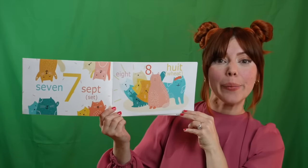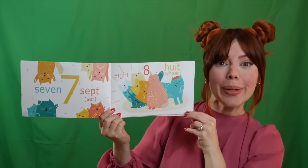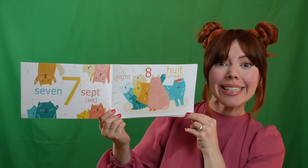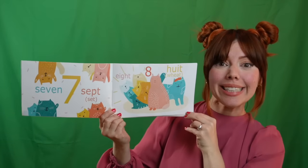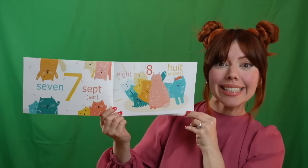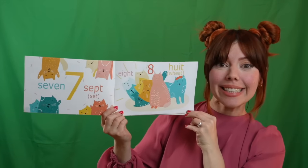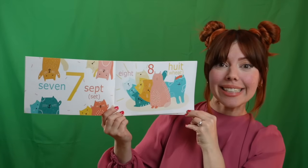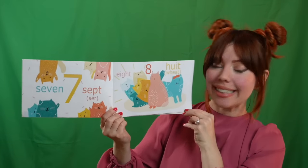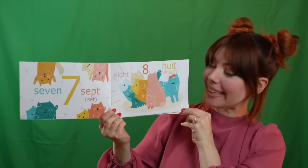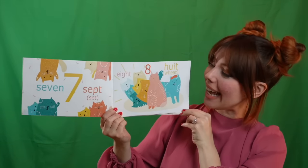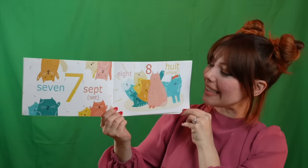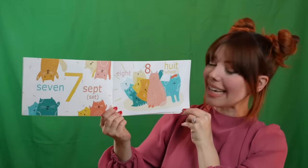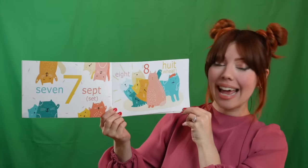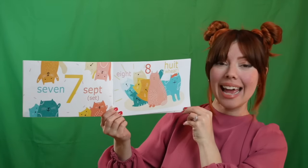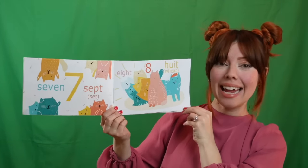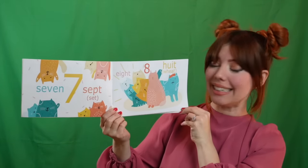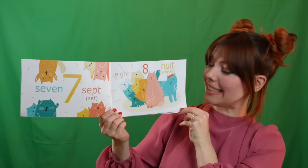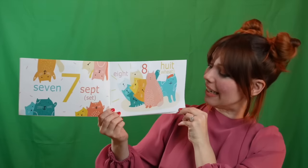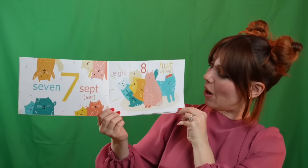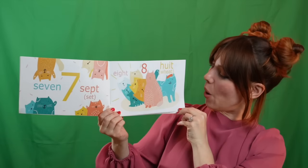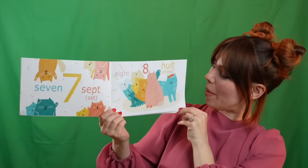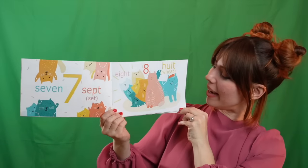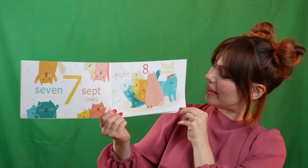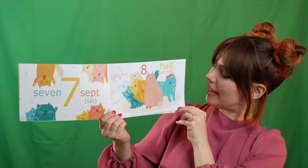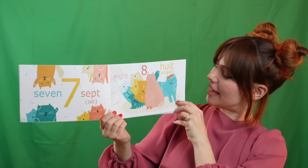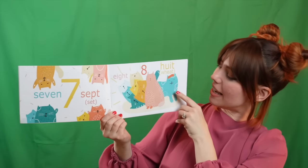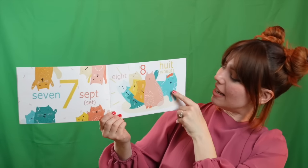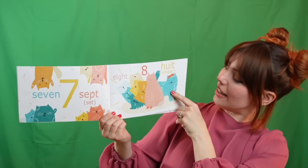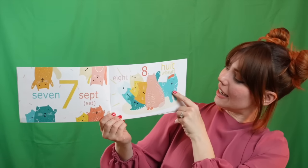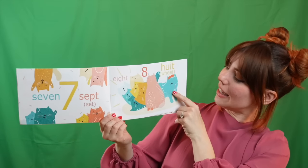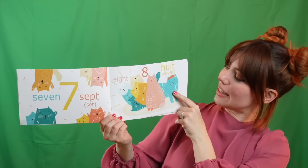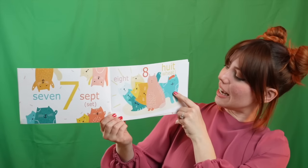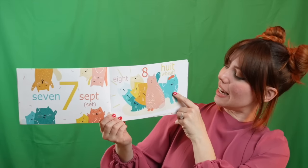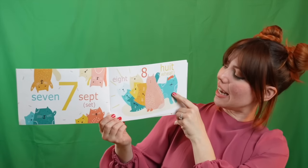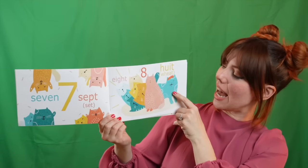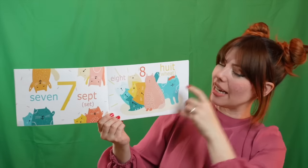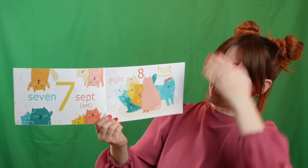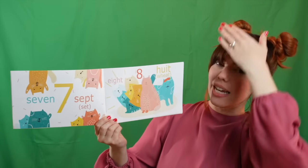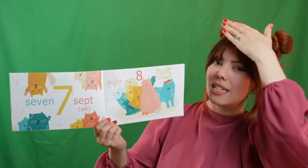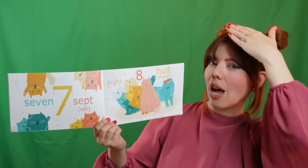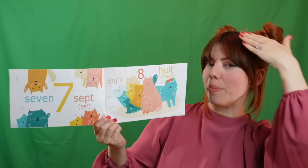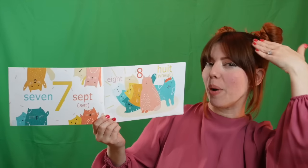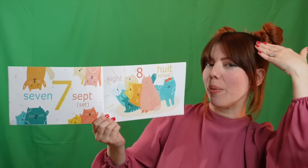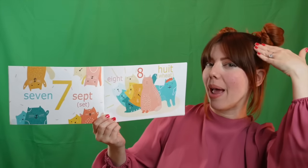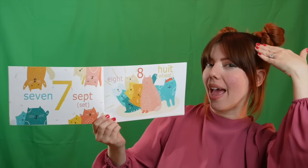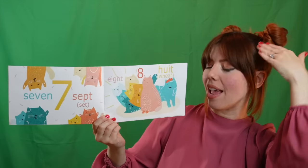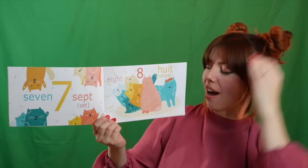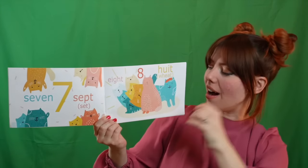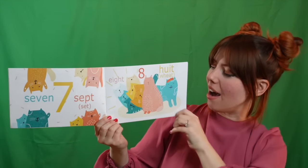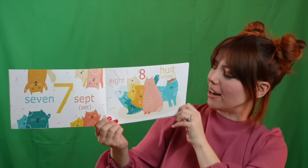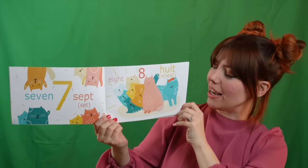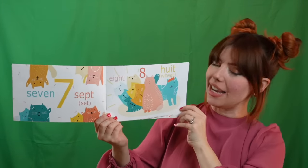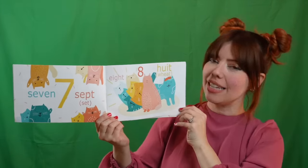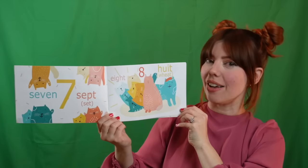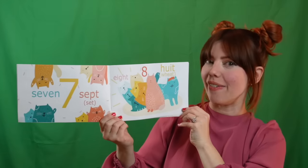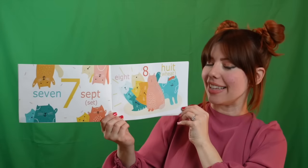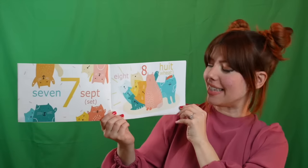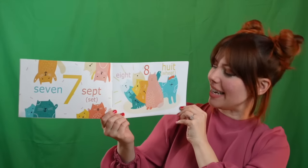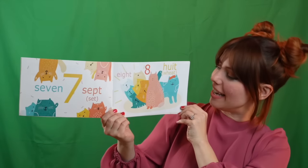huit? That's eight. Oh my goodness. Look at this kitty cat. He's got a beret on. He's so fancy.